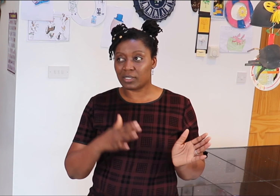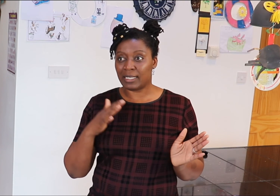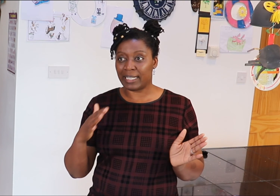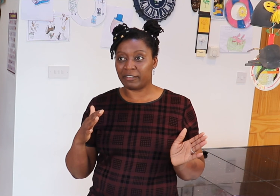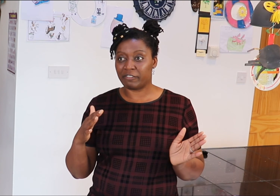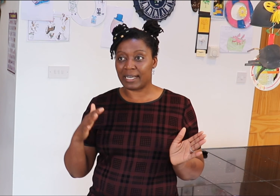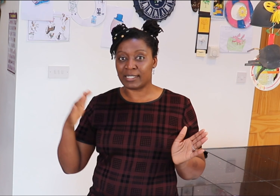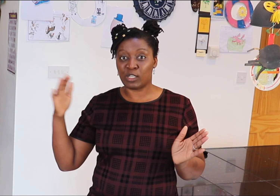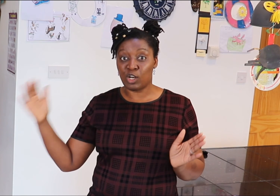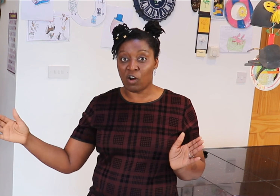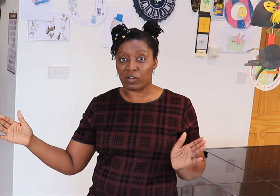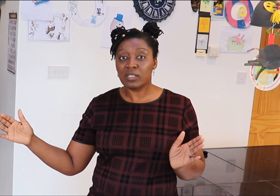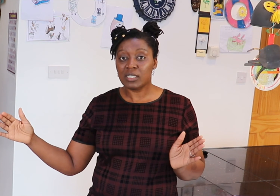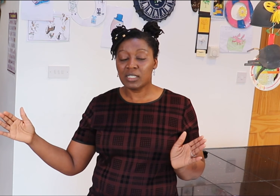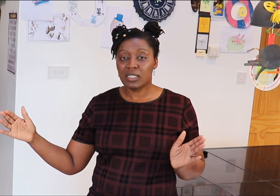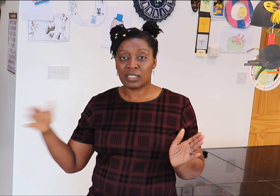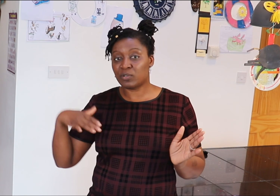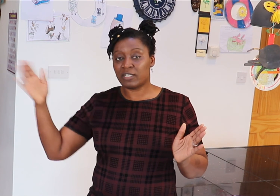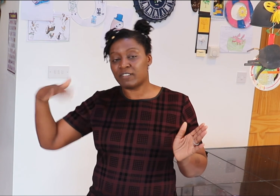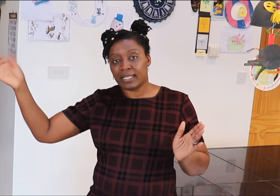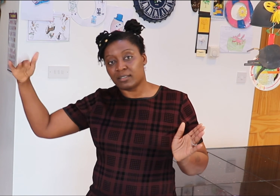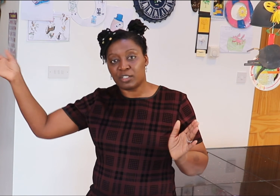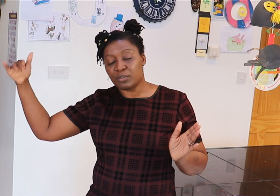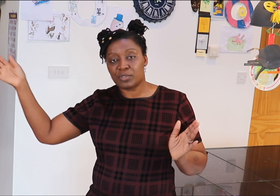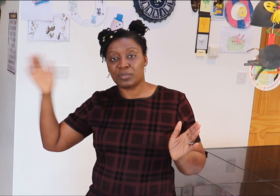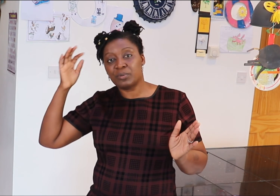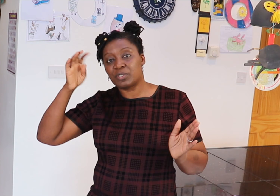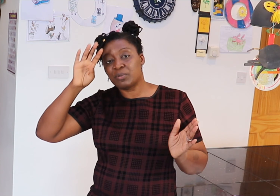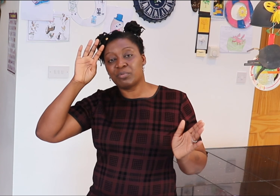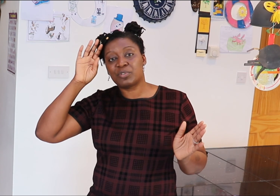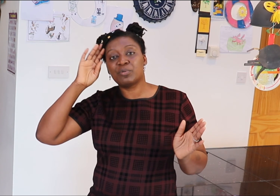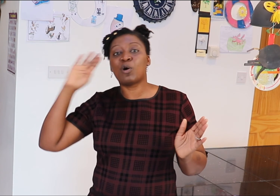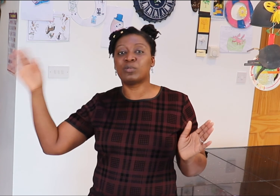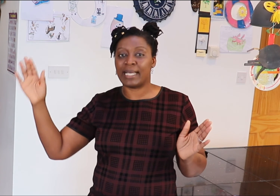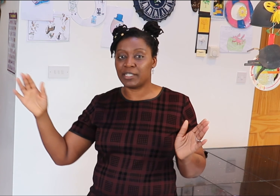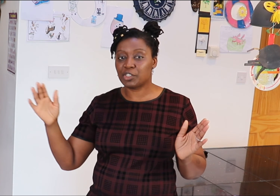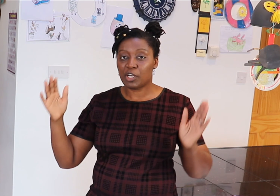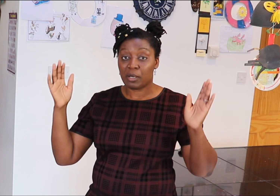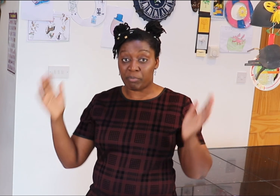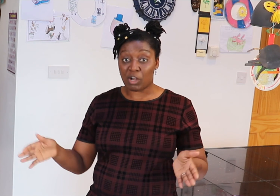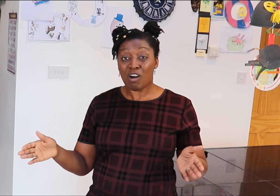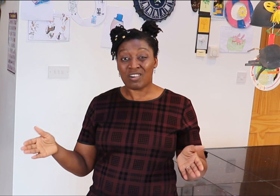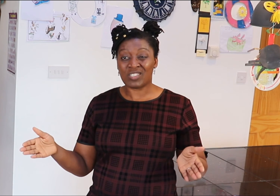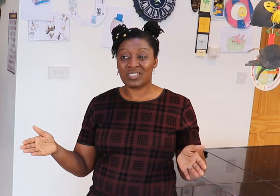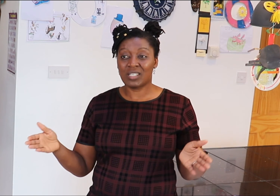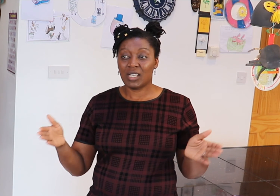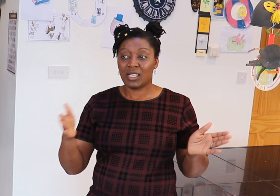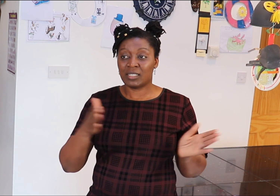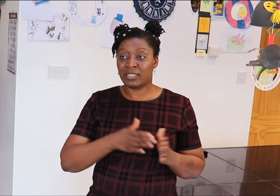don't live as long. They don't live to old age, because